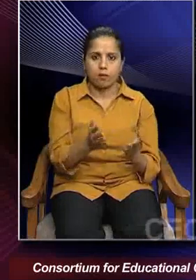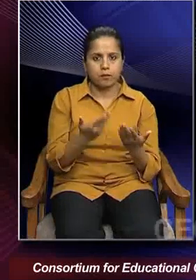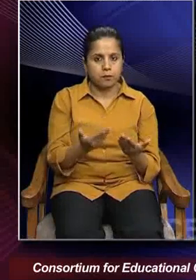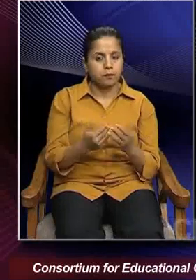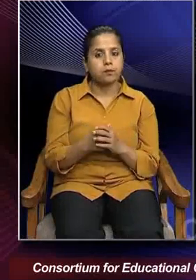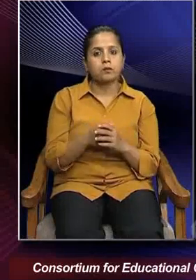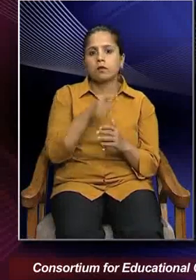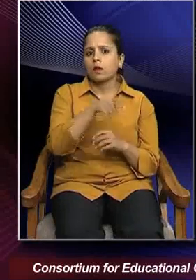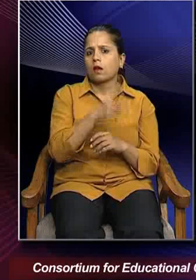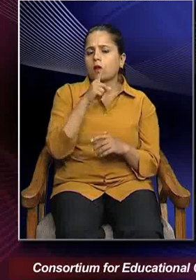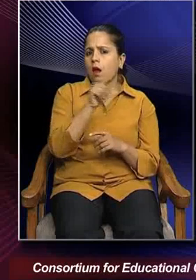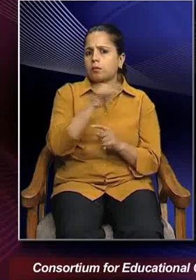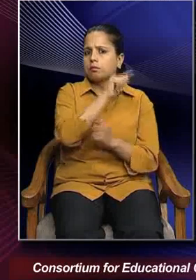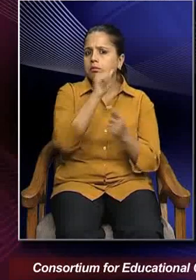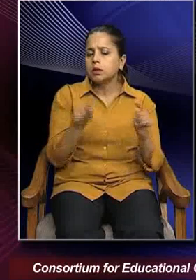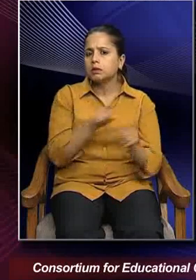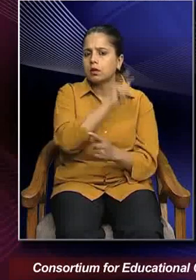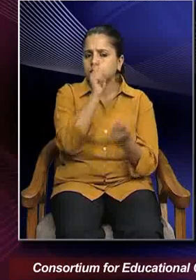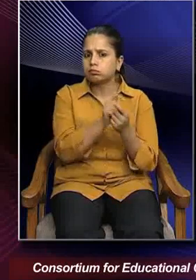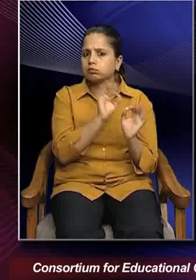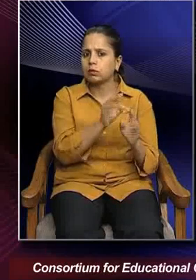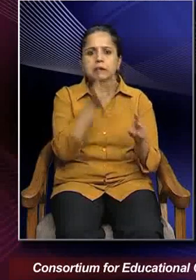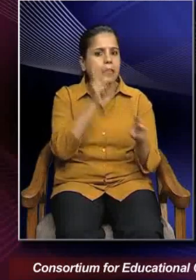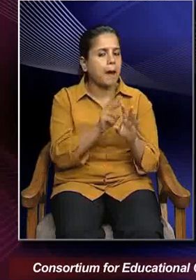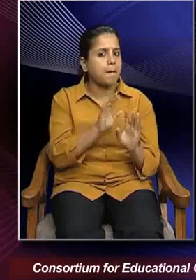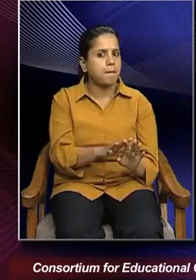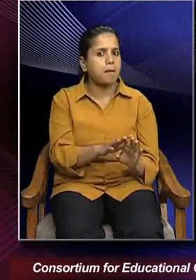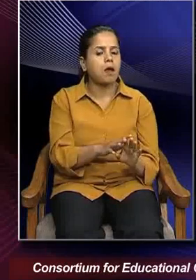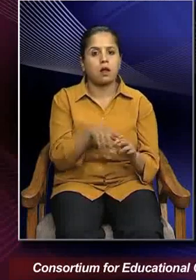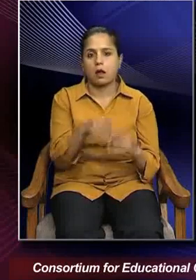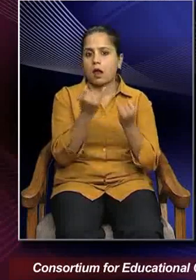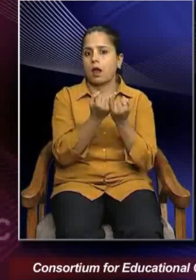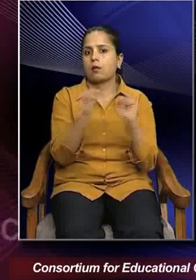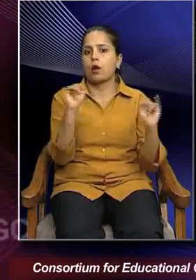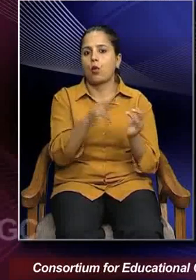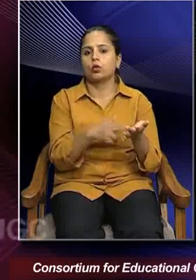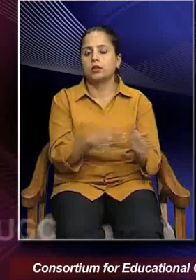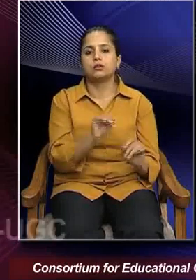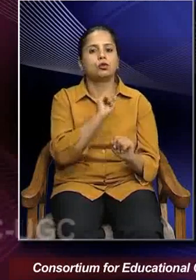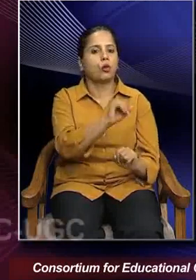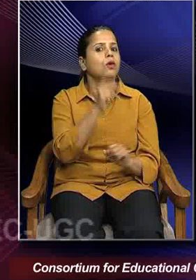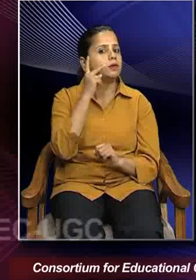the absolute and it is the independent nature of the things.